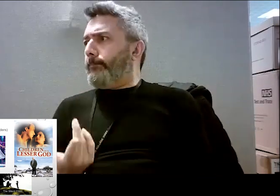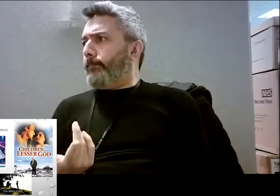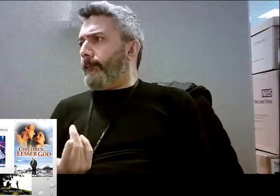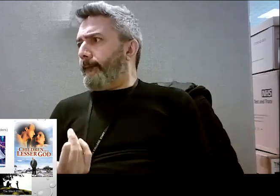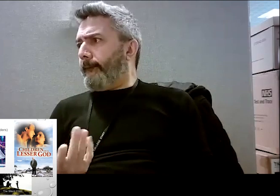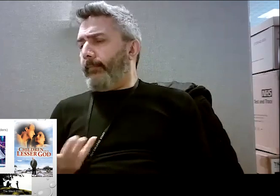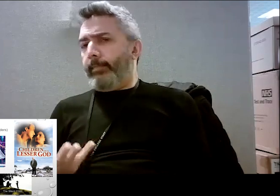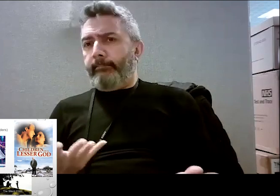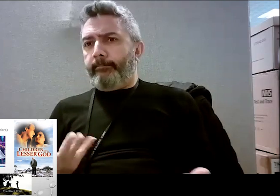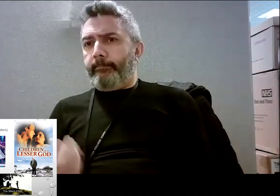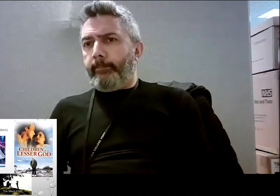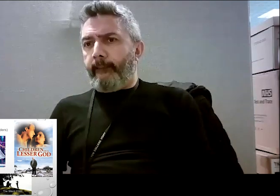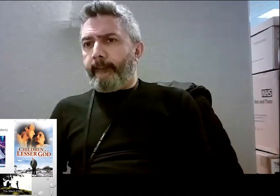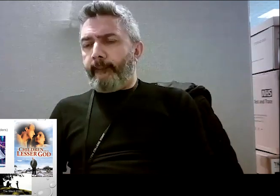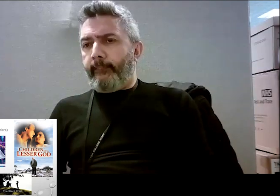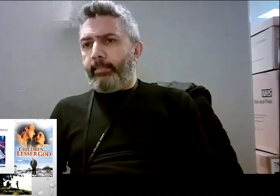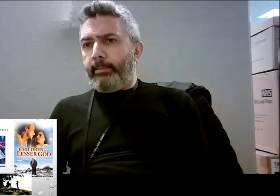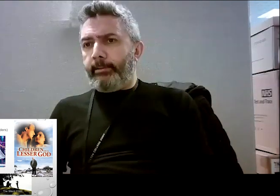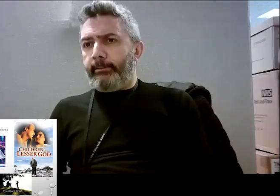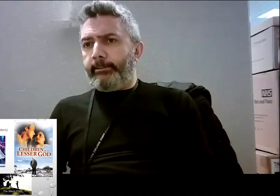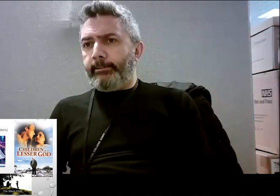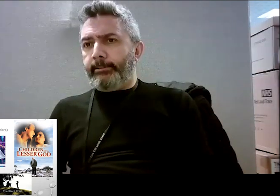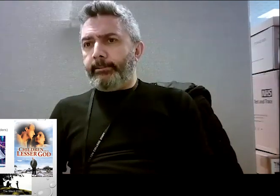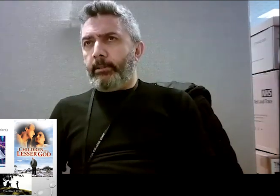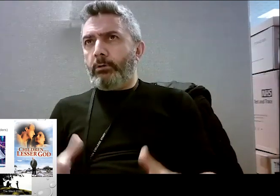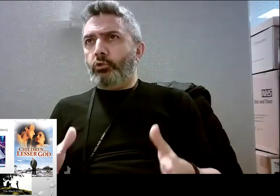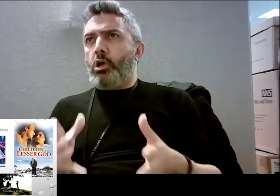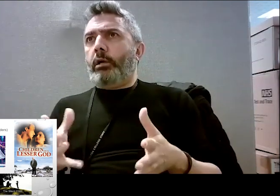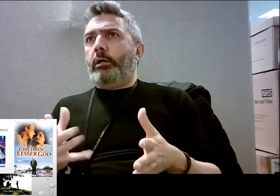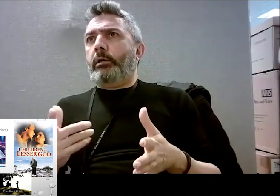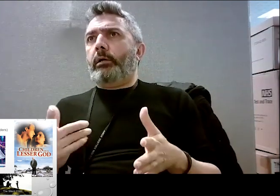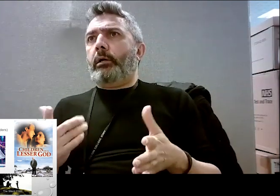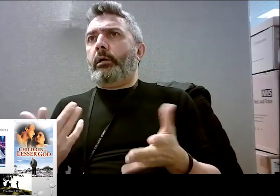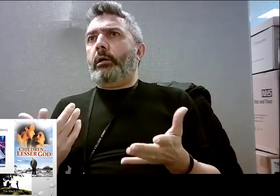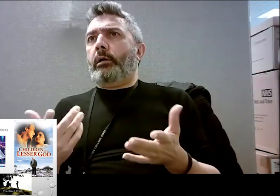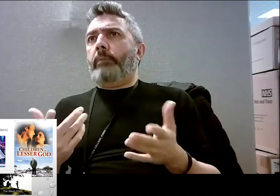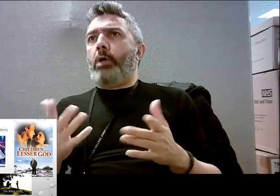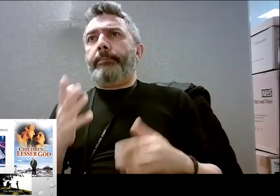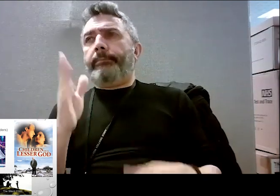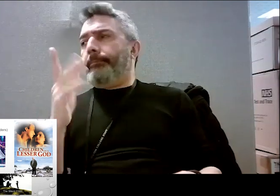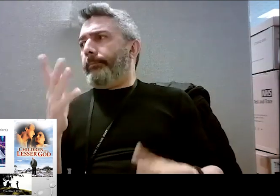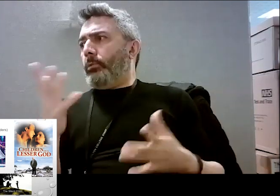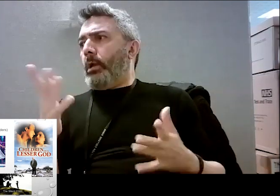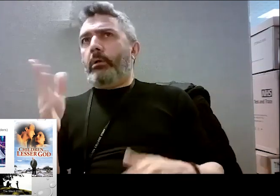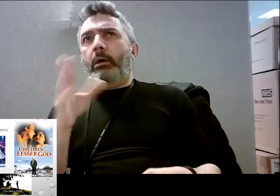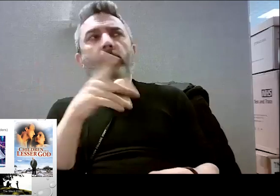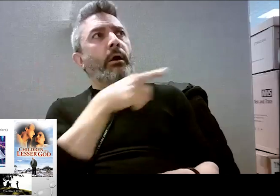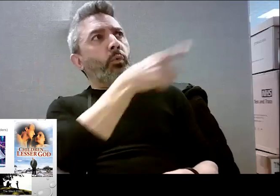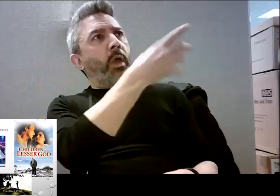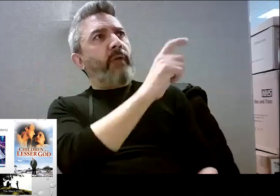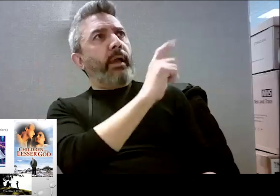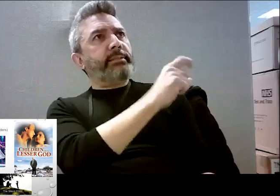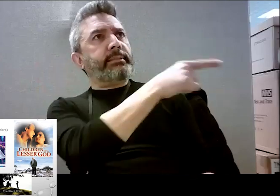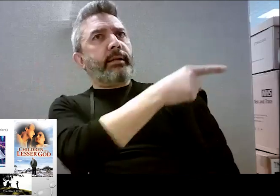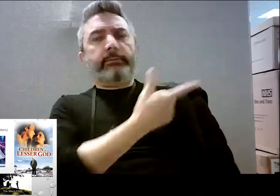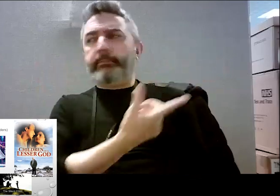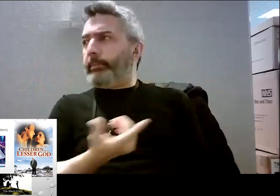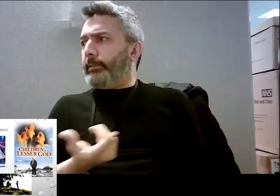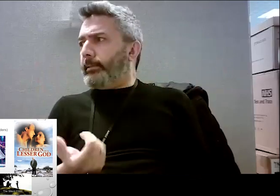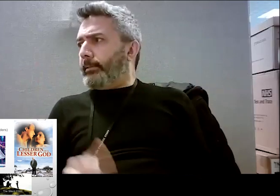okay, he was in a bit of shock. He's like processed the information that his father's got cancer, and then he's got to tell his father